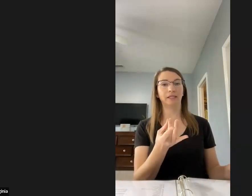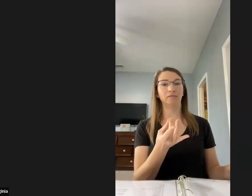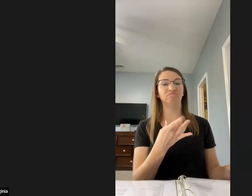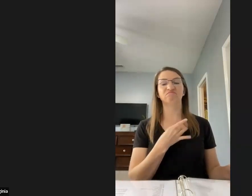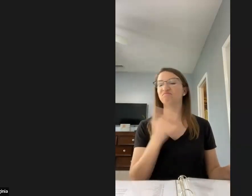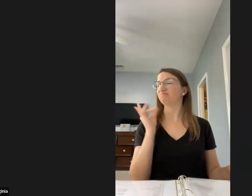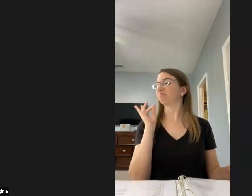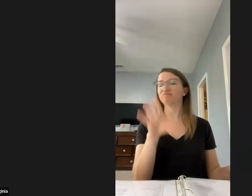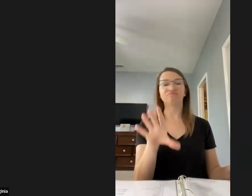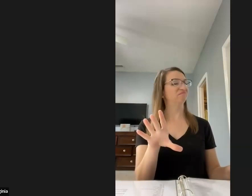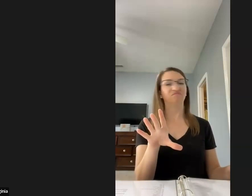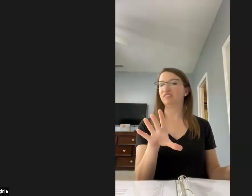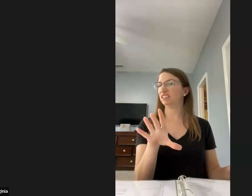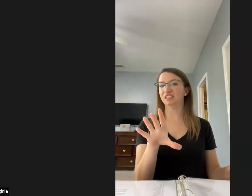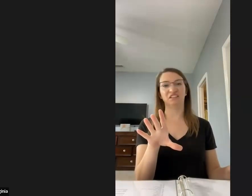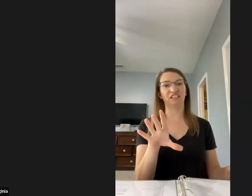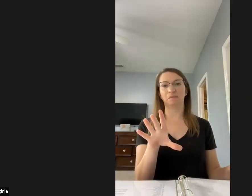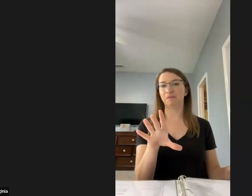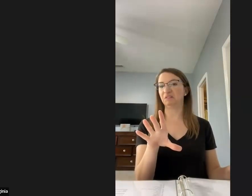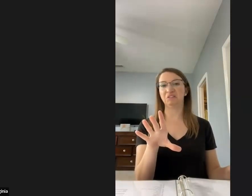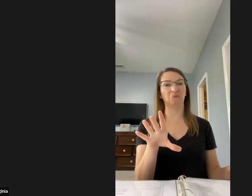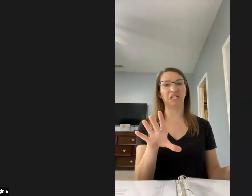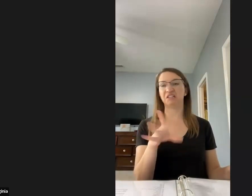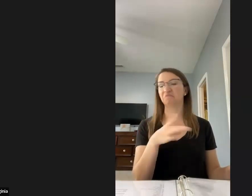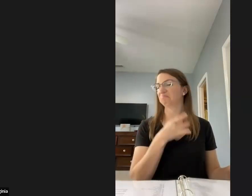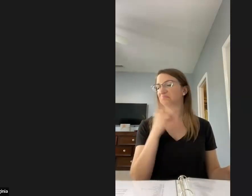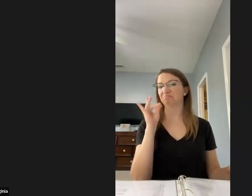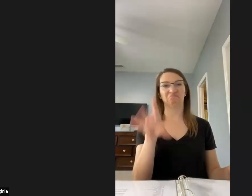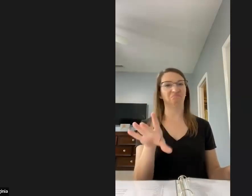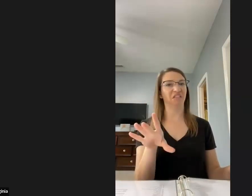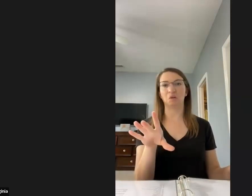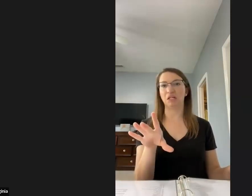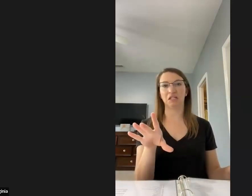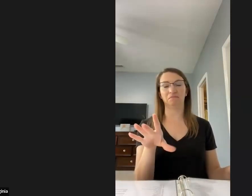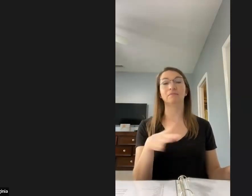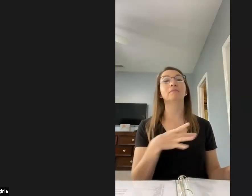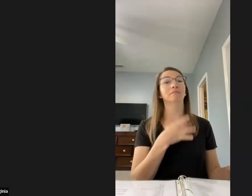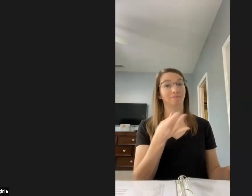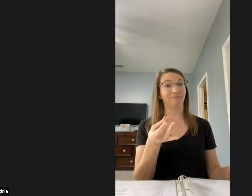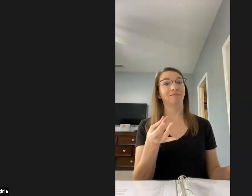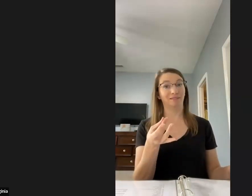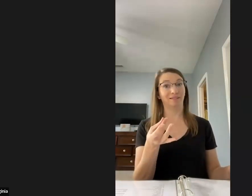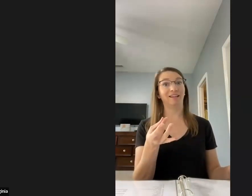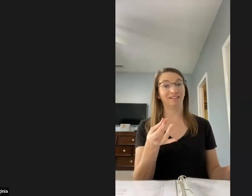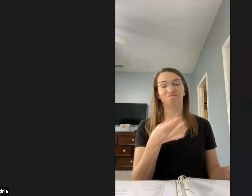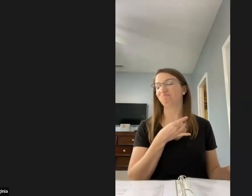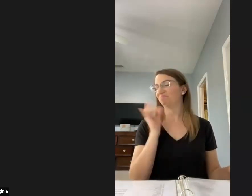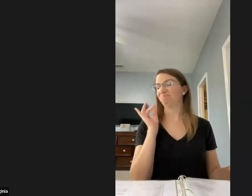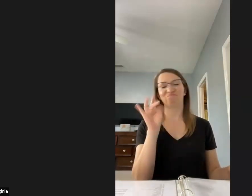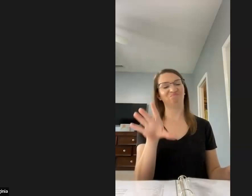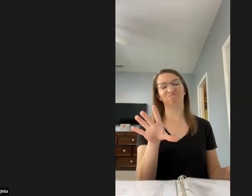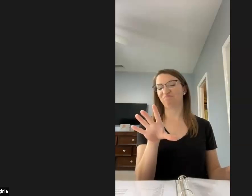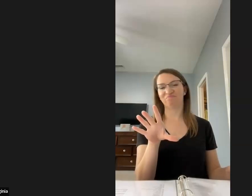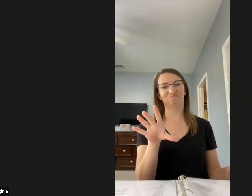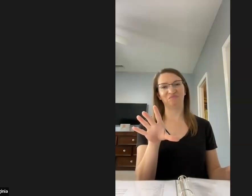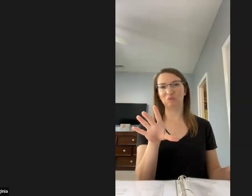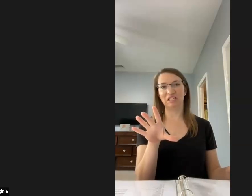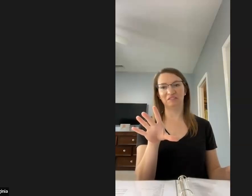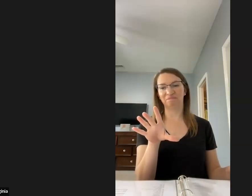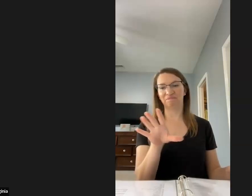something, to dislike something, or don't like. I don't like it. Like it. Don't like it.